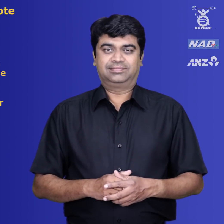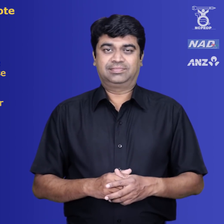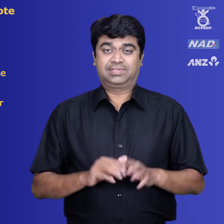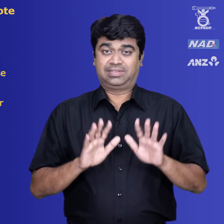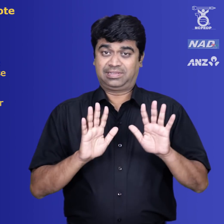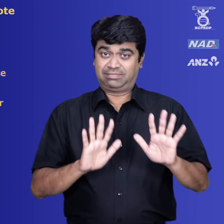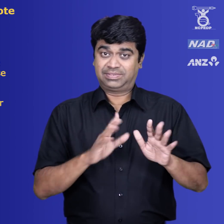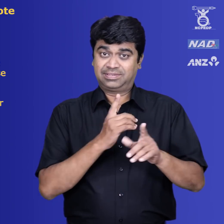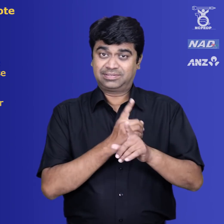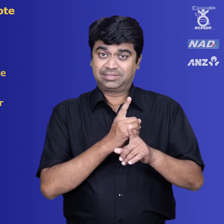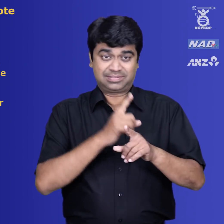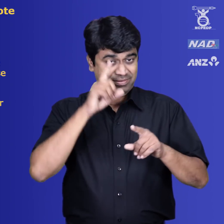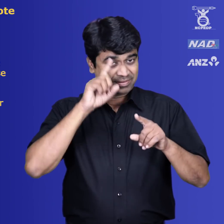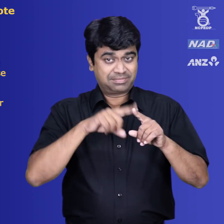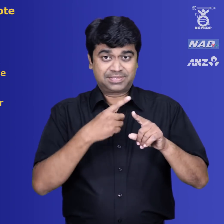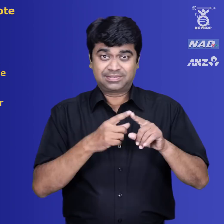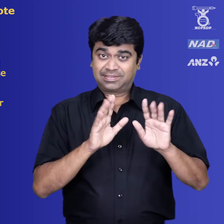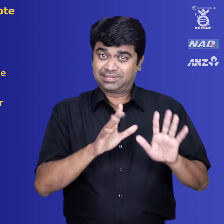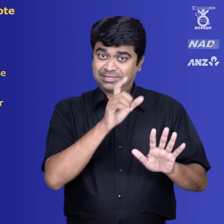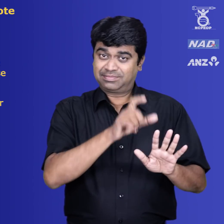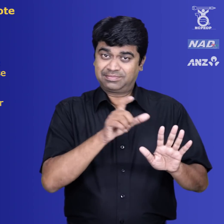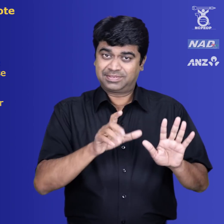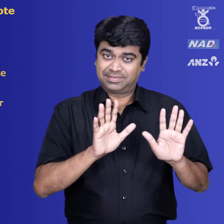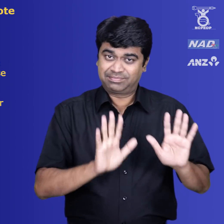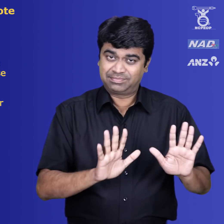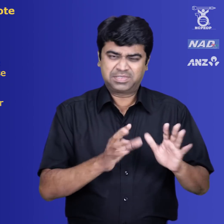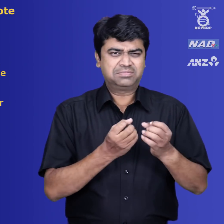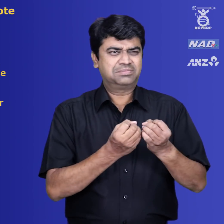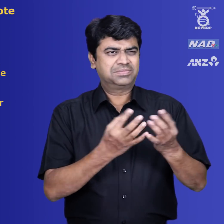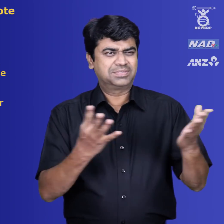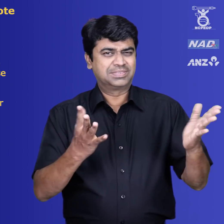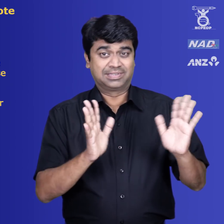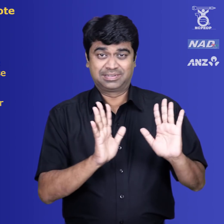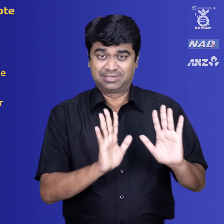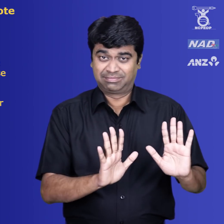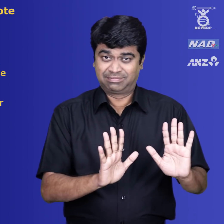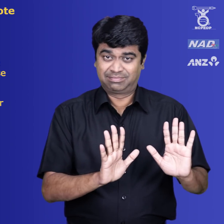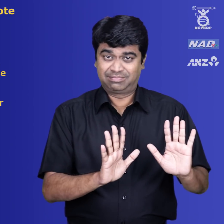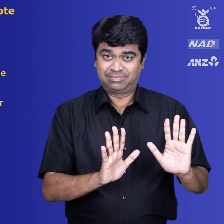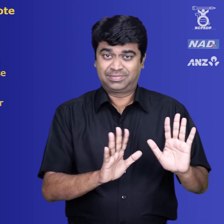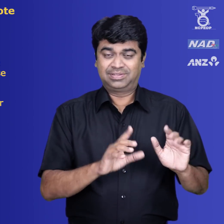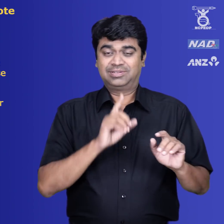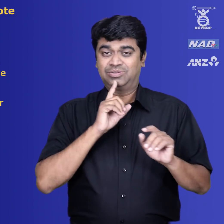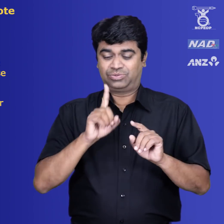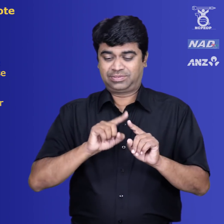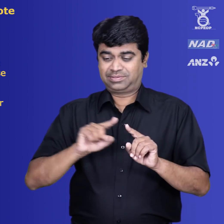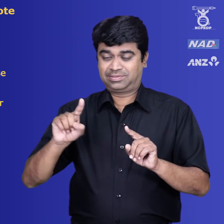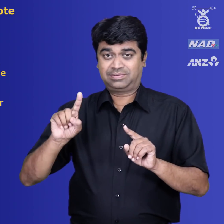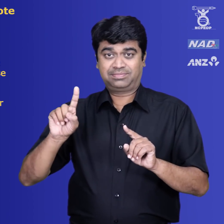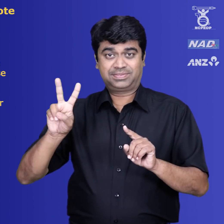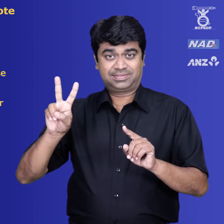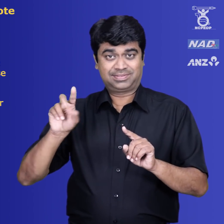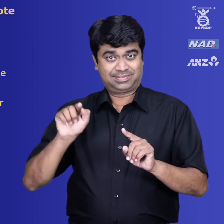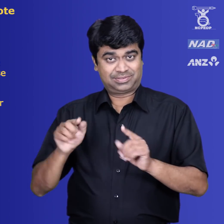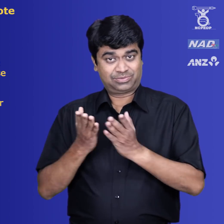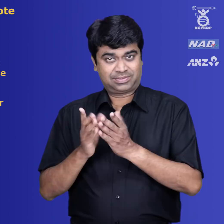To establish adequate number of resource centers to support educational